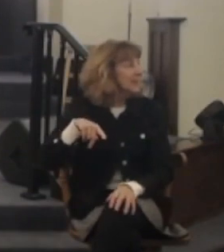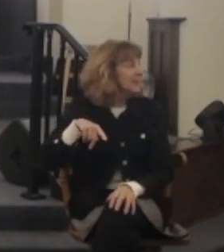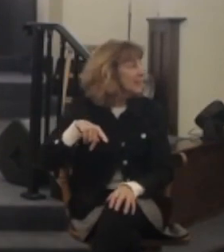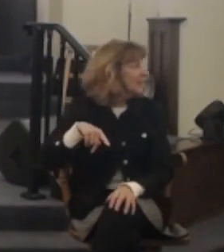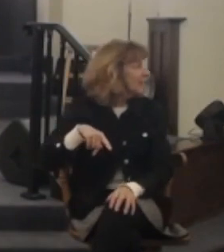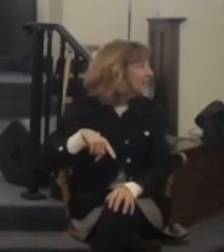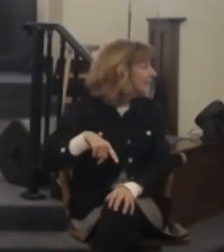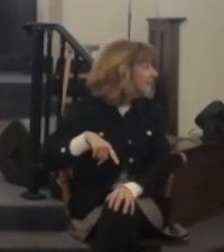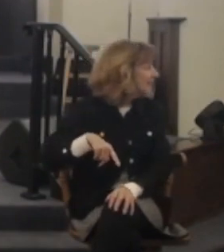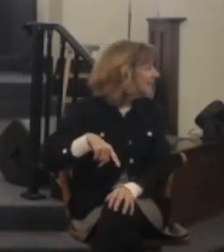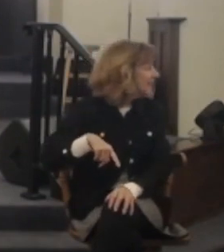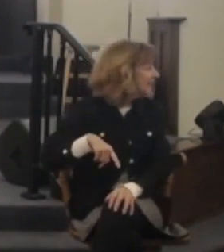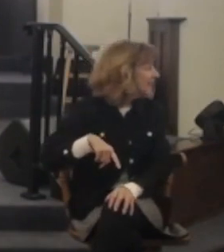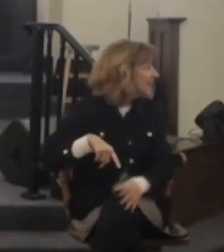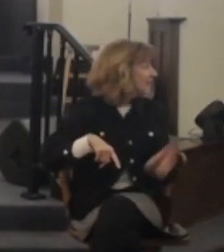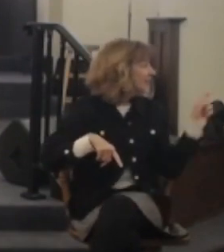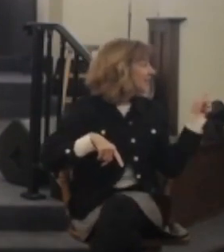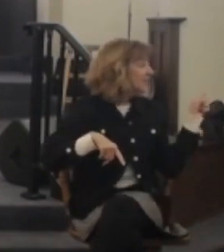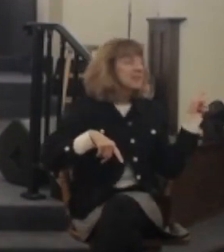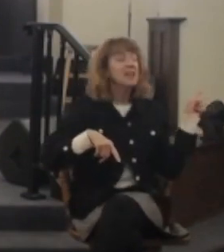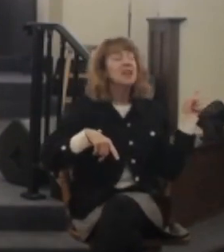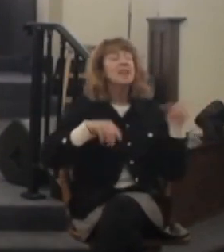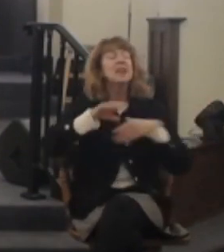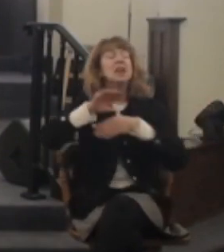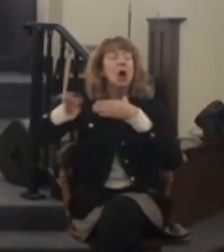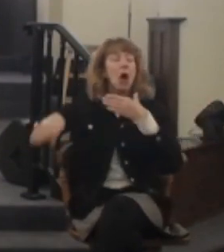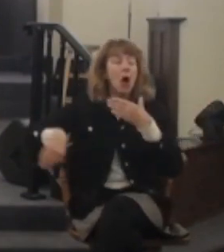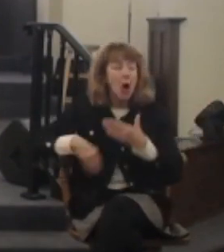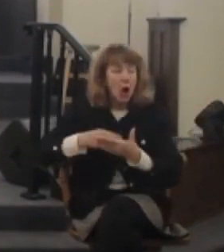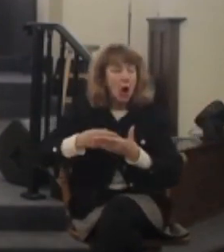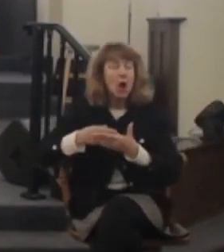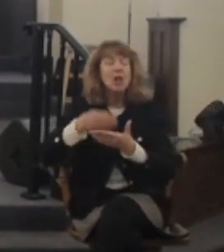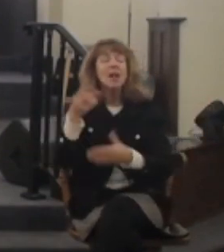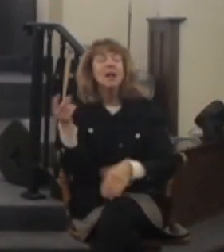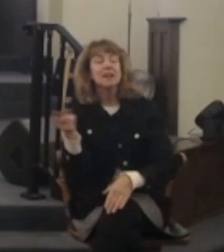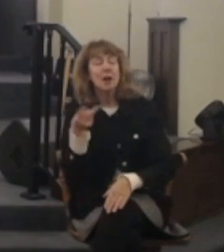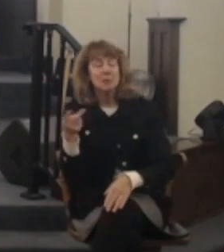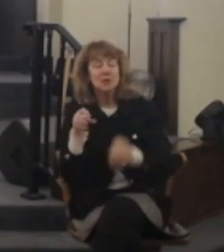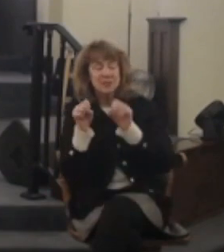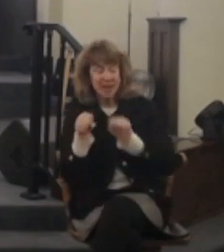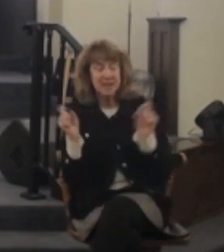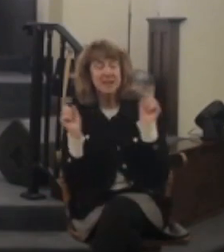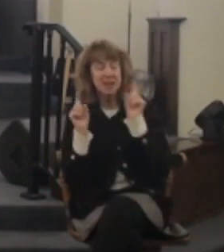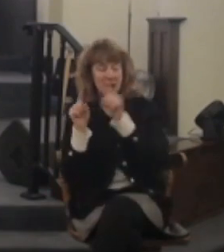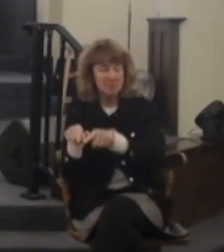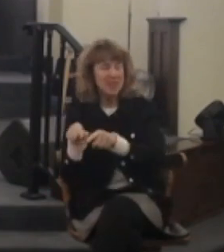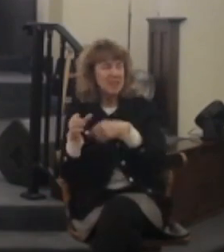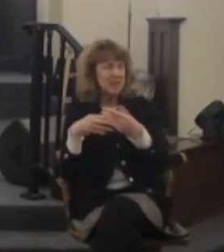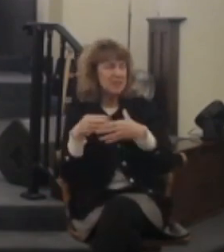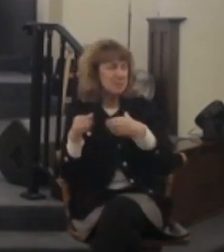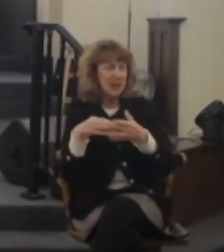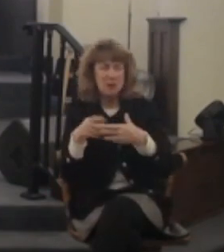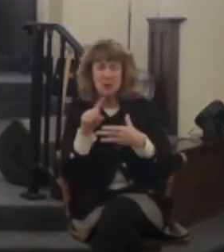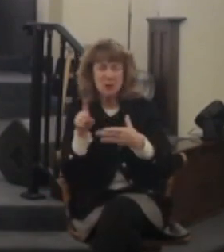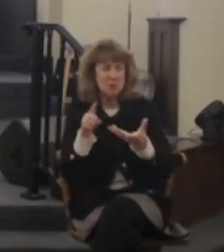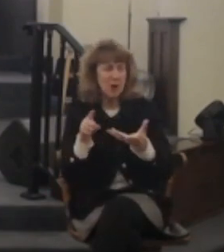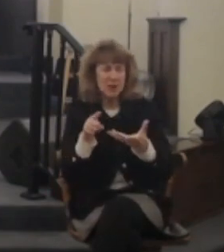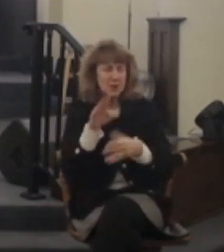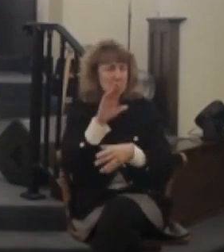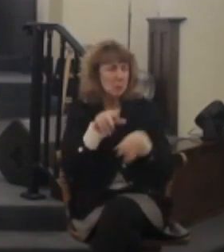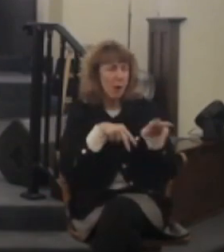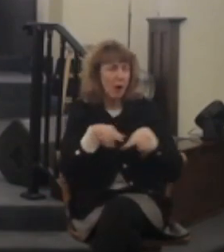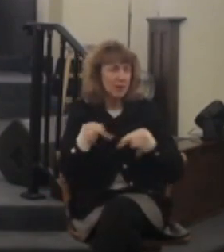what's that? So, yes, all-inclusive, non-exclusive. Doesn't matter where you're at in your walk with